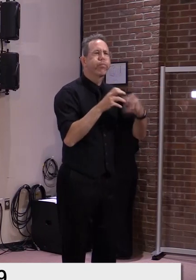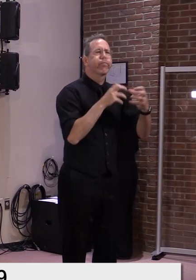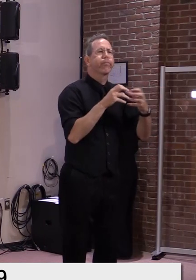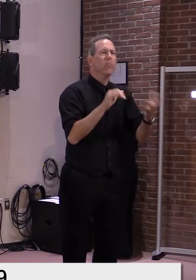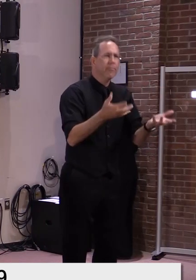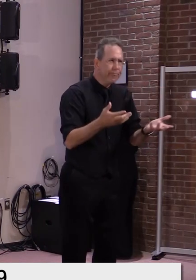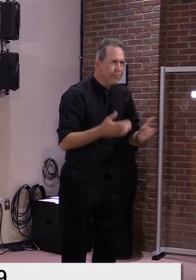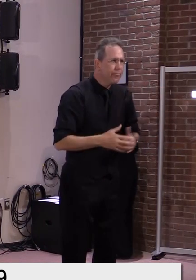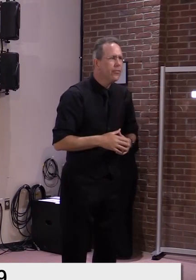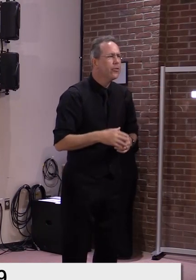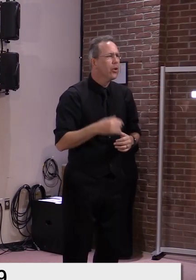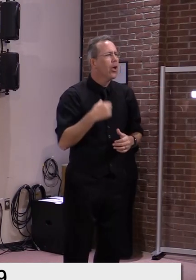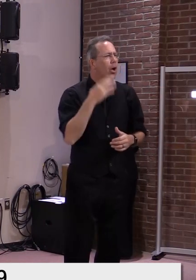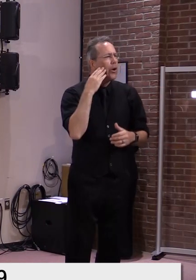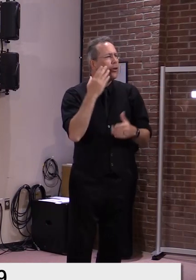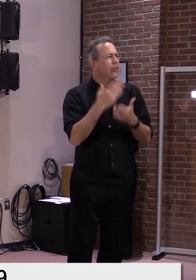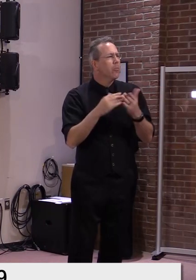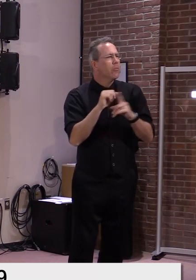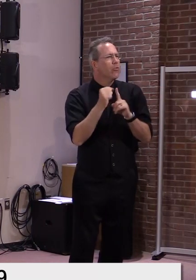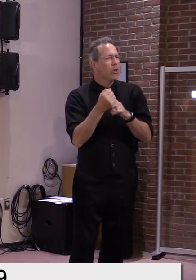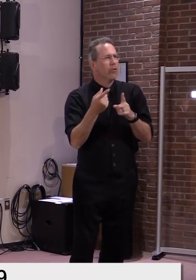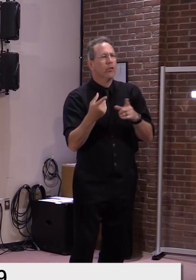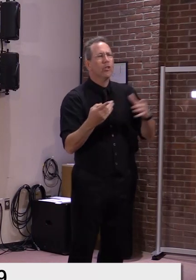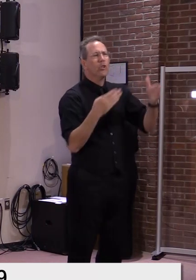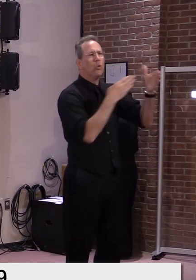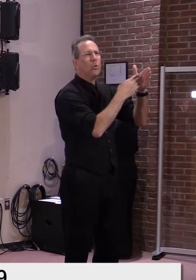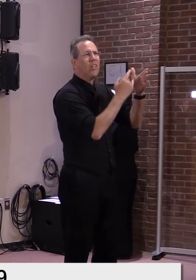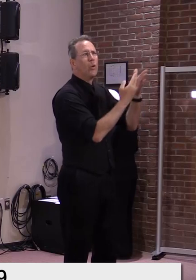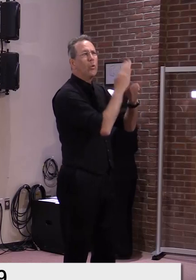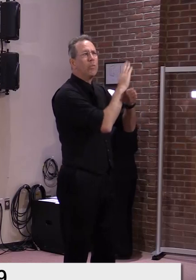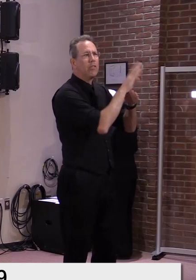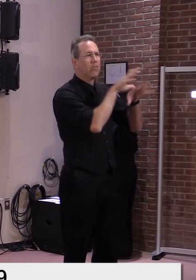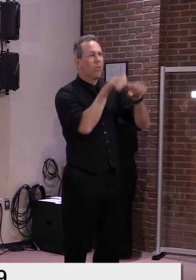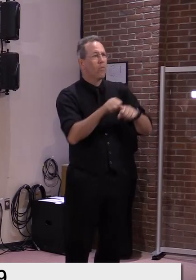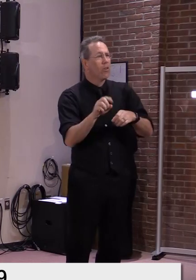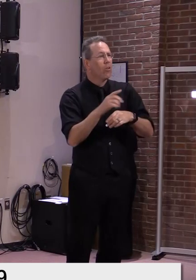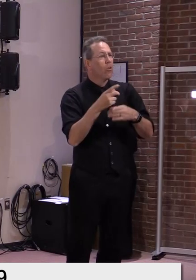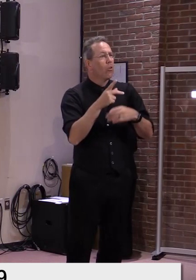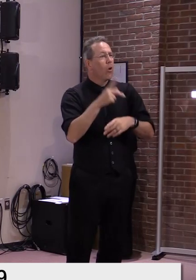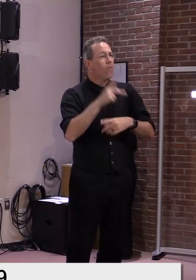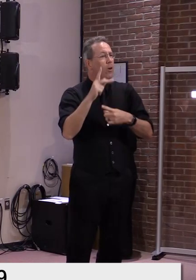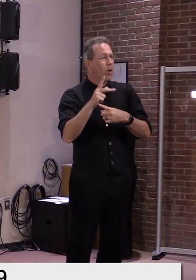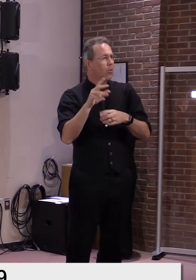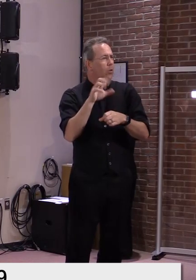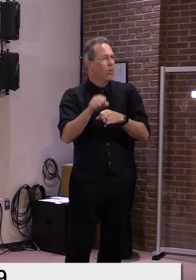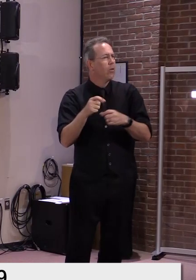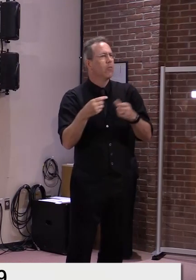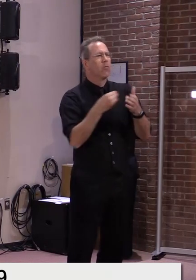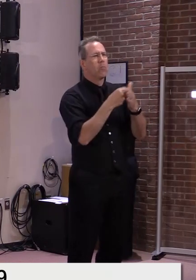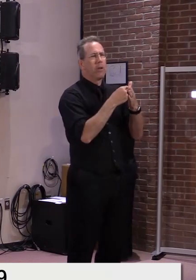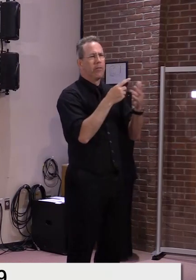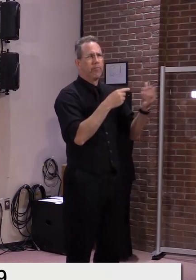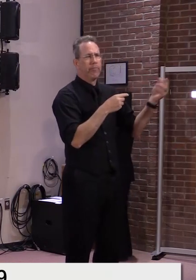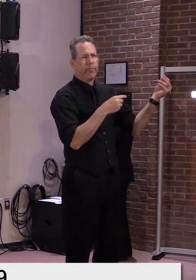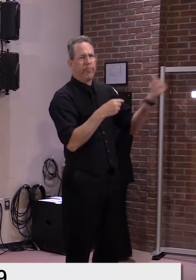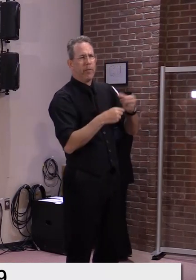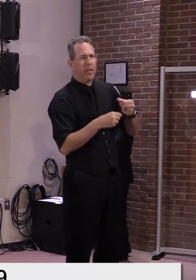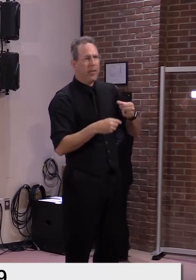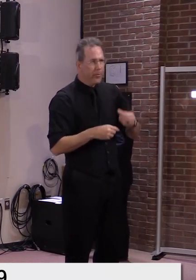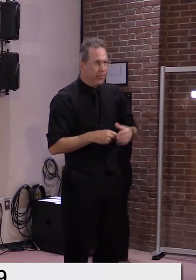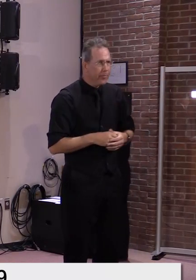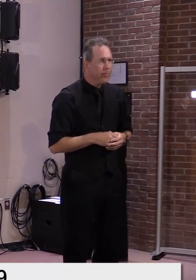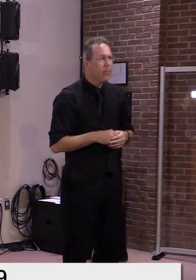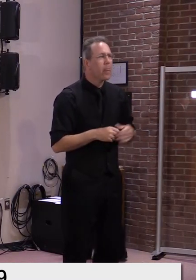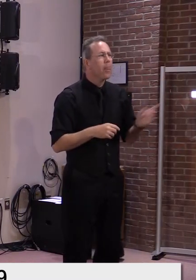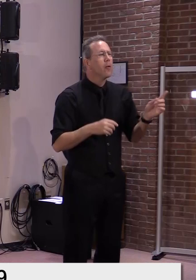filed, and the Department of Labor, in conjunction with the Attorney General's office, has signed on as a